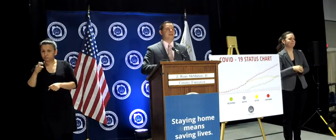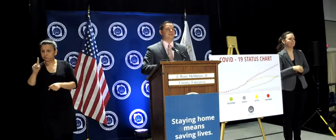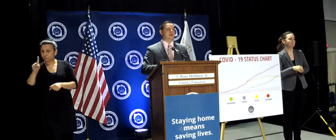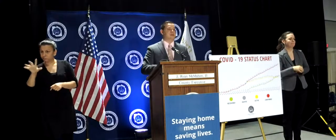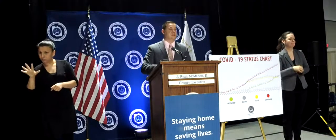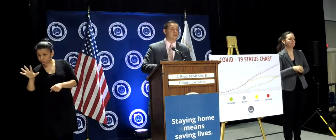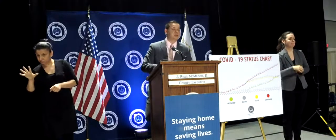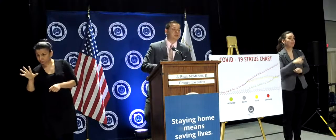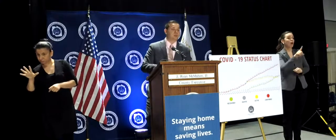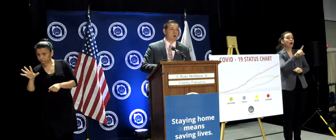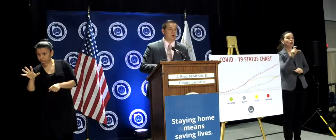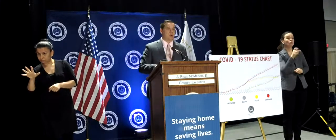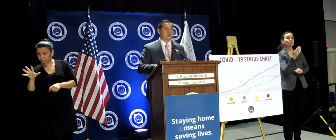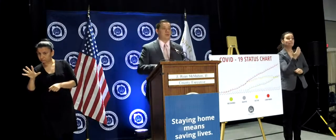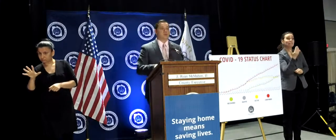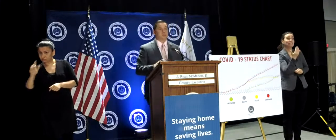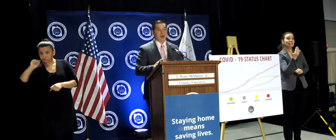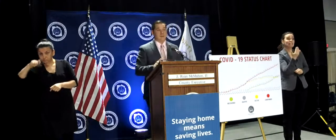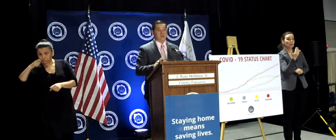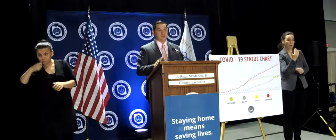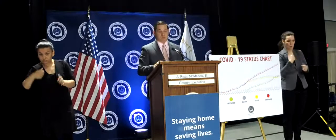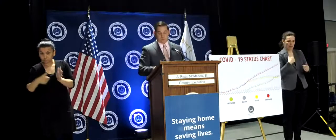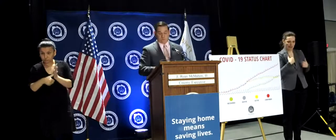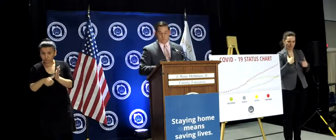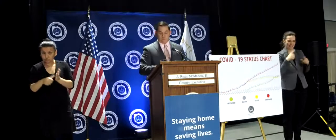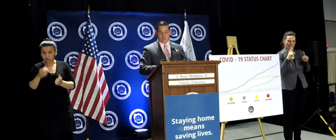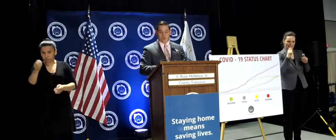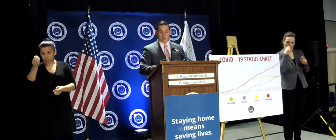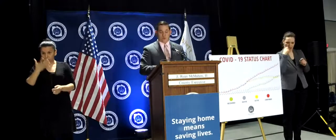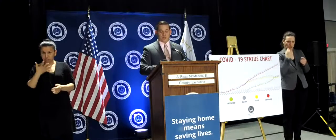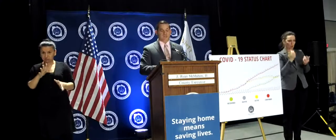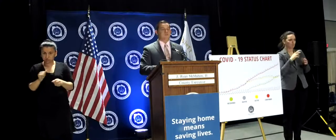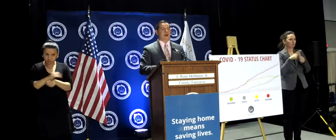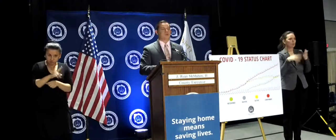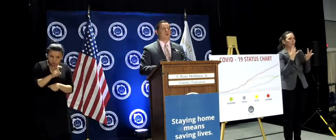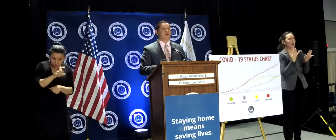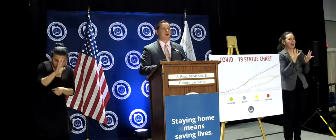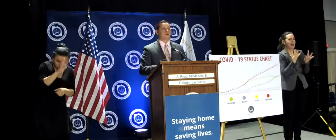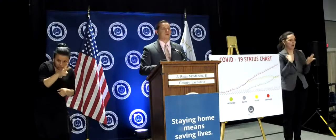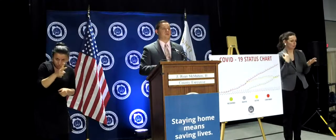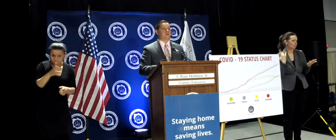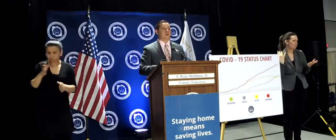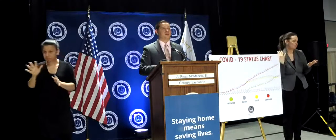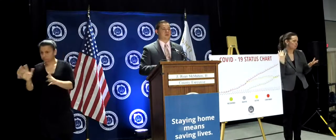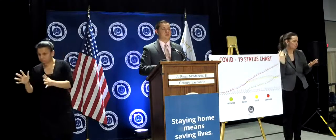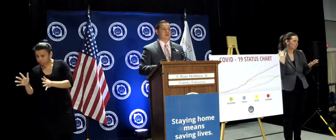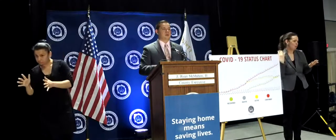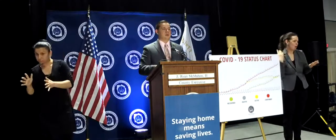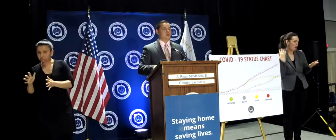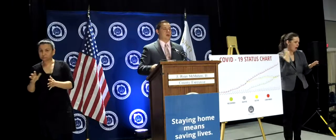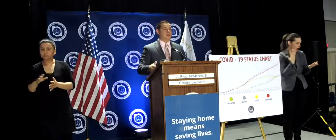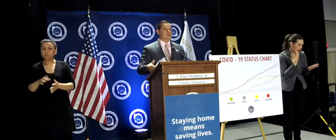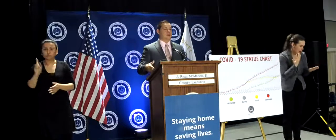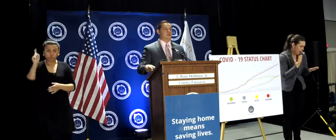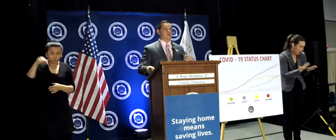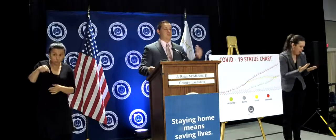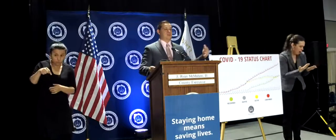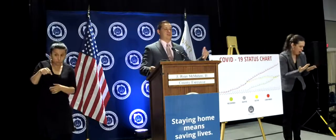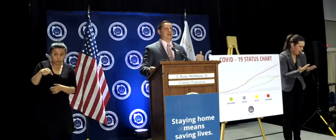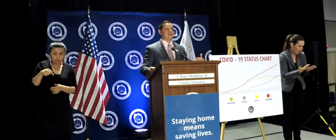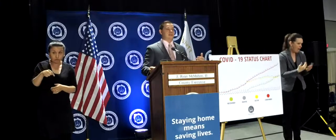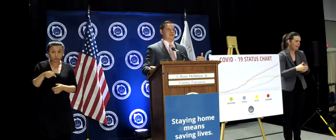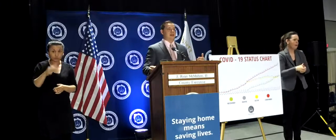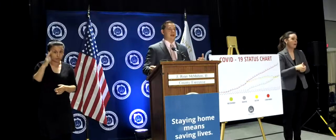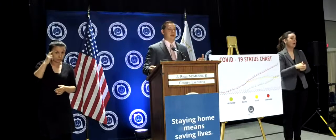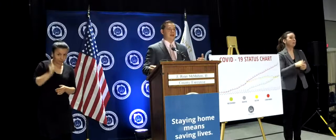115 pending tests. Tomorrow, I can almost promise you, we will have received back more than 115 pending tests. Why is that? Because we have